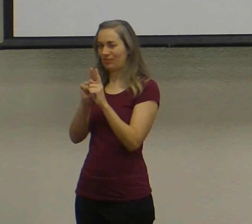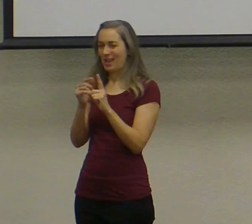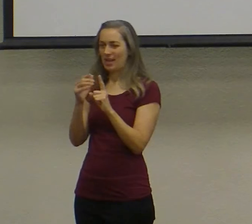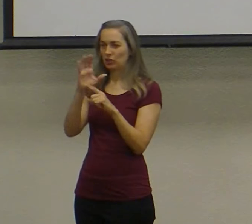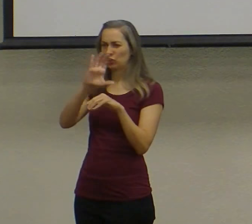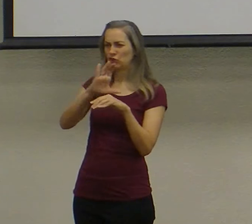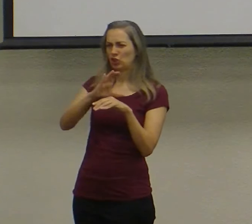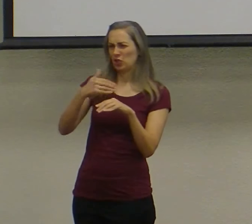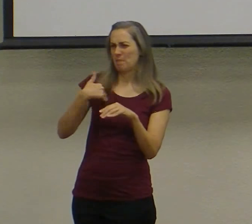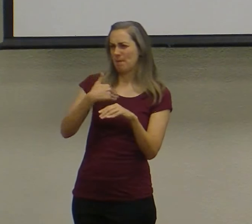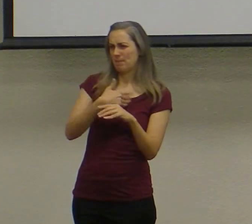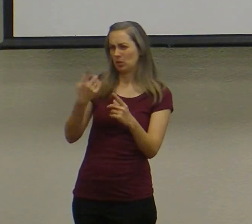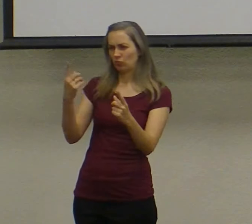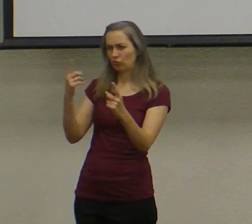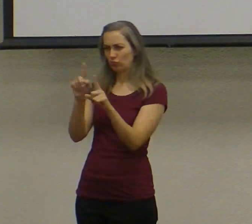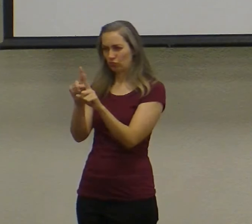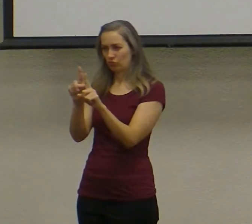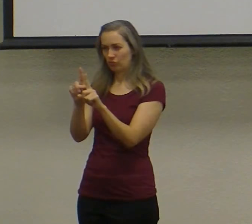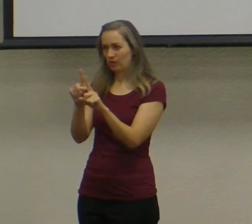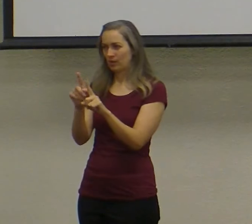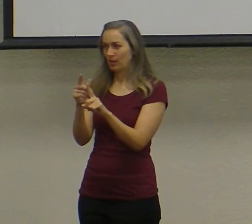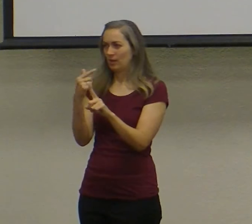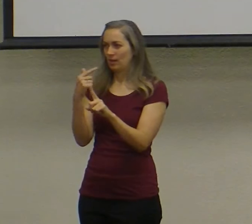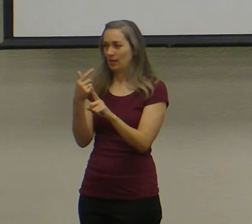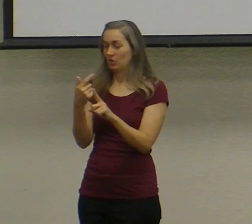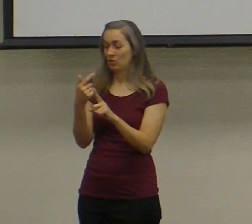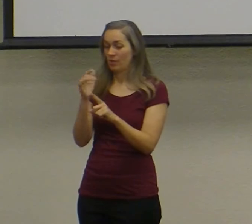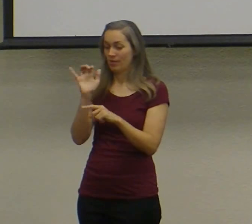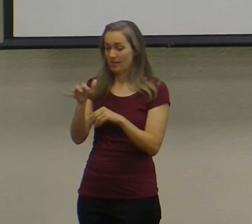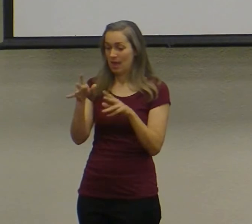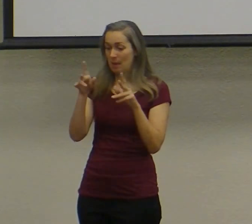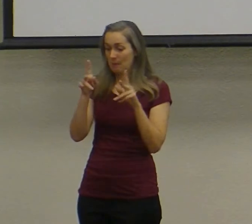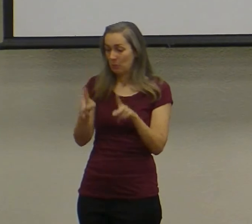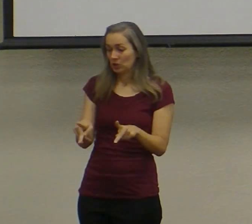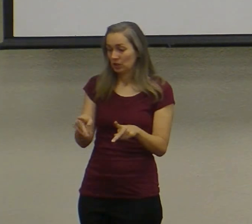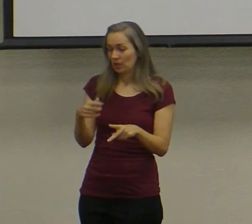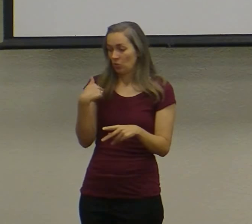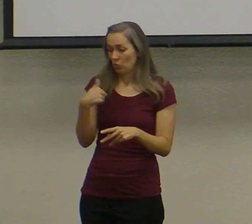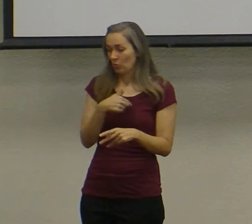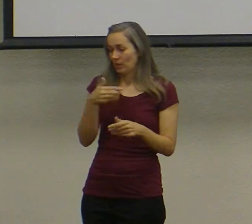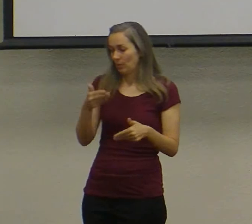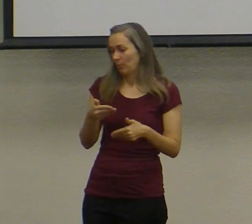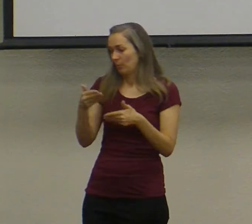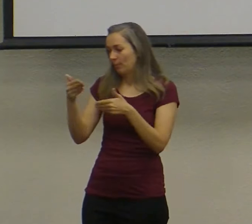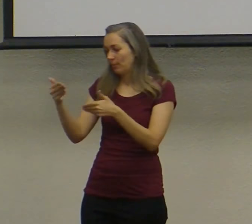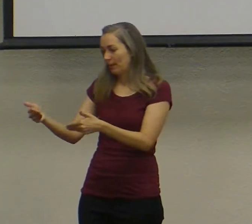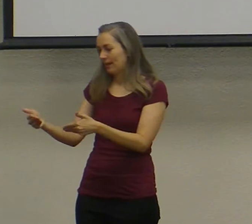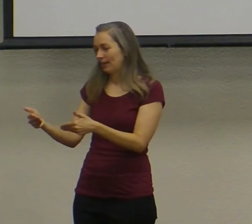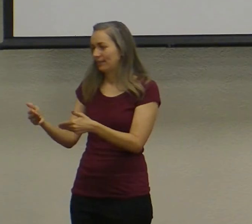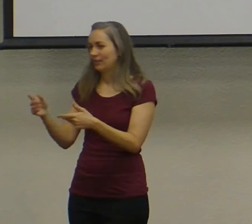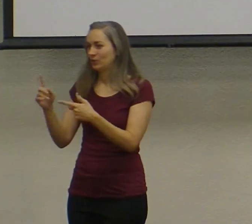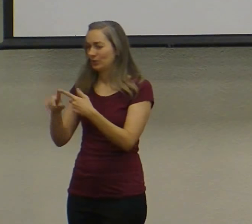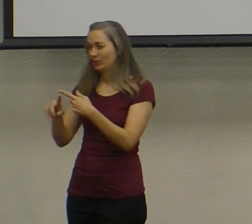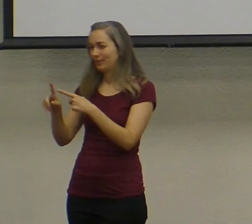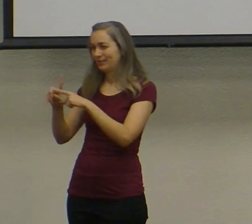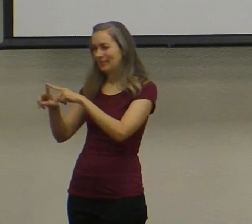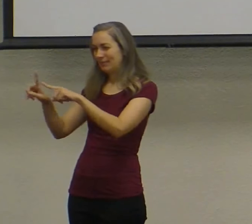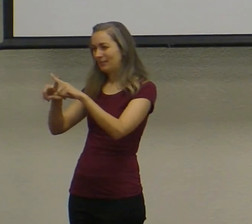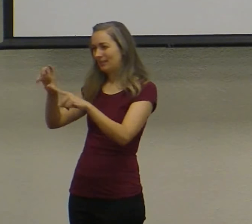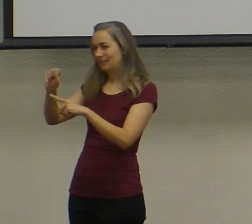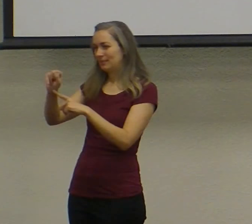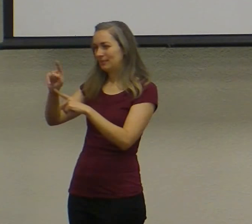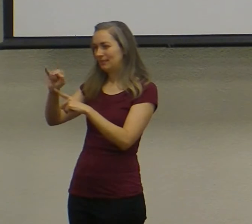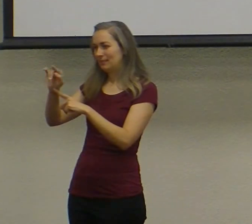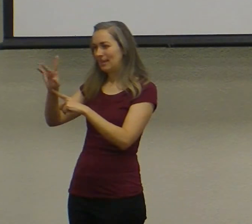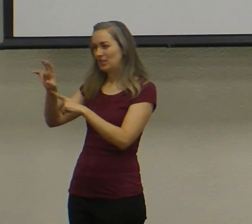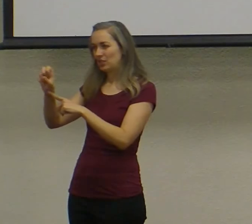And we've got a little wagon. And so we take that individual and we walk around the stations and we put the food in the wagon the whole time talking with